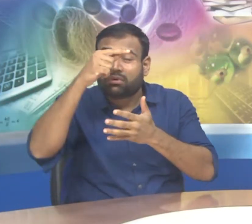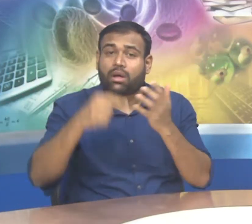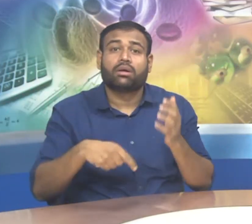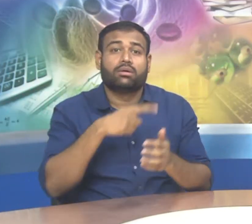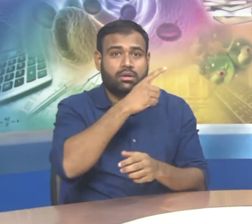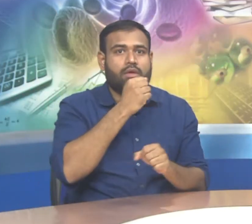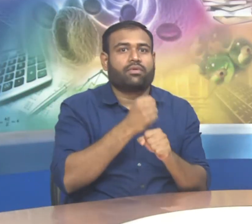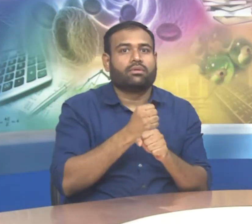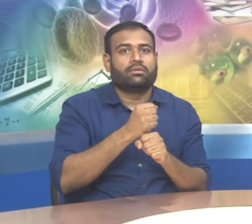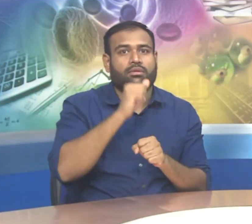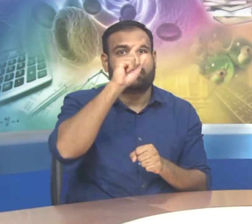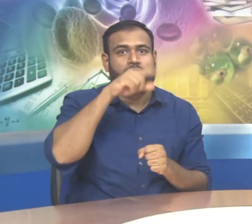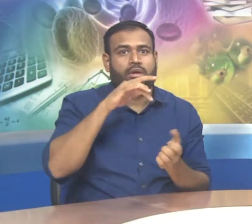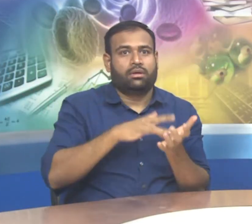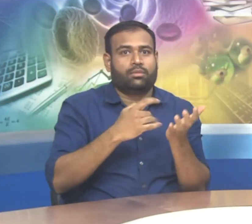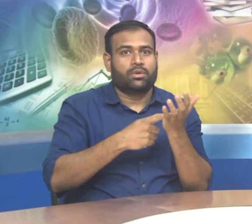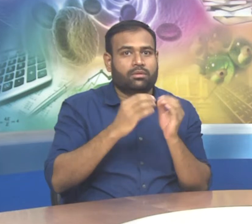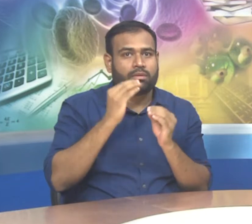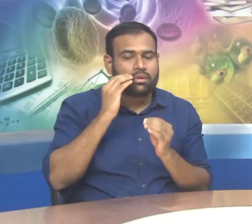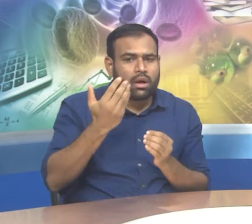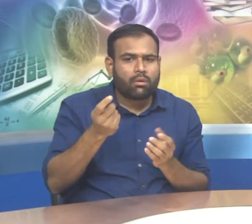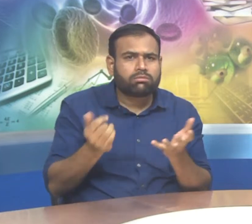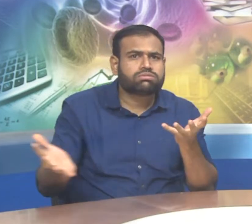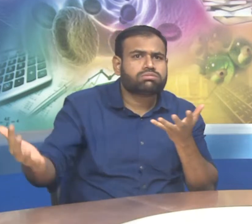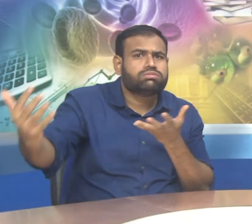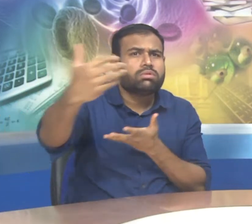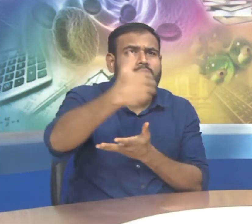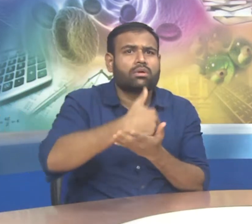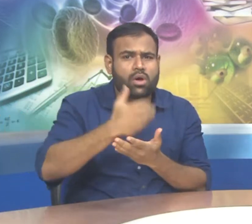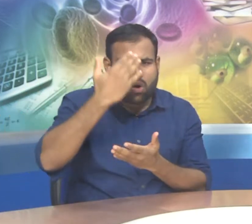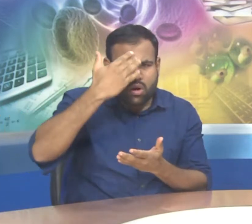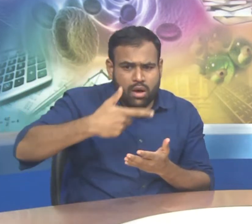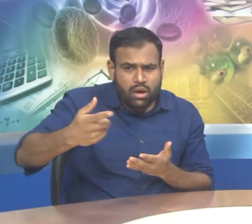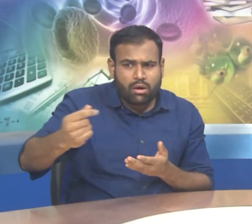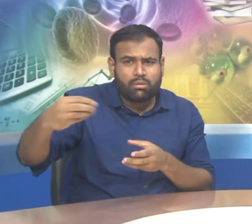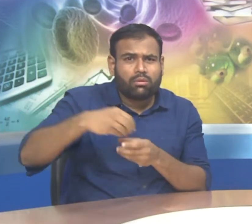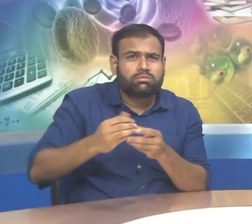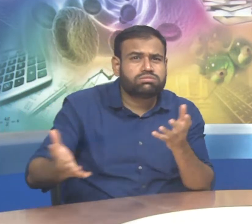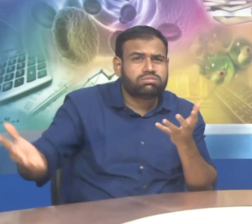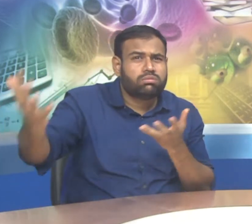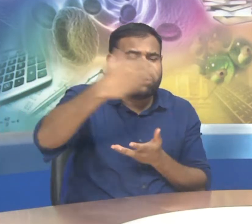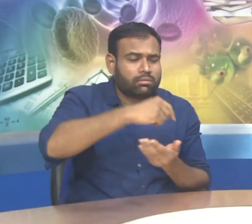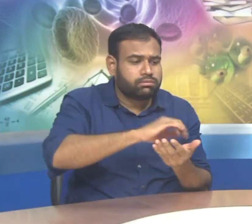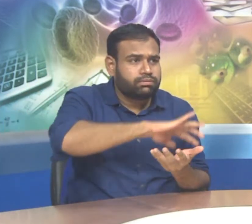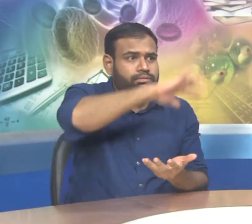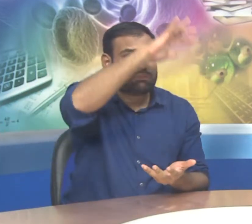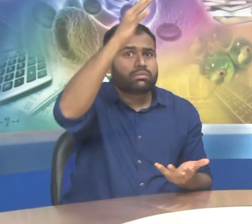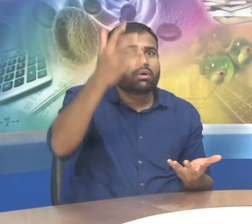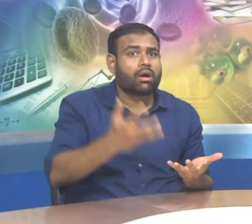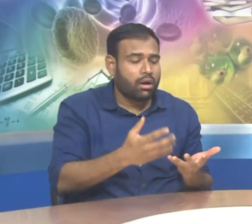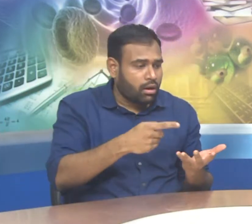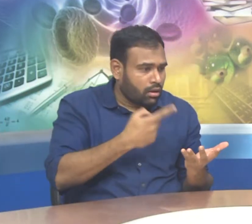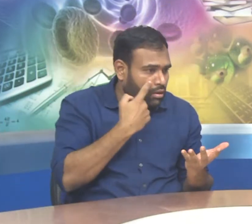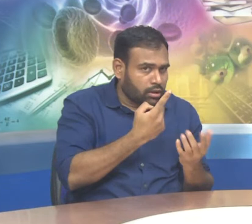So we can say that all the expenditures and all the investments, all the revenues, which is